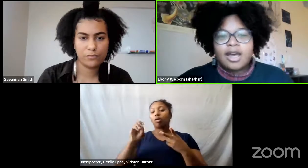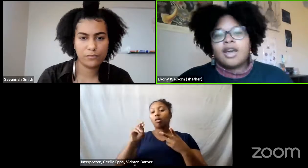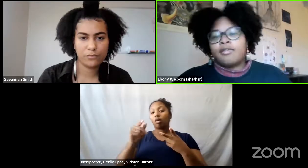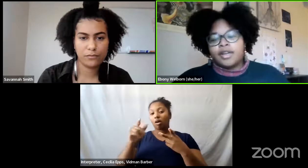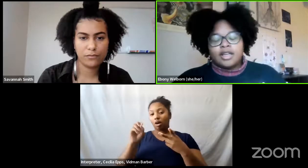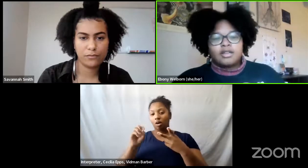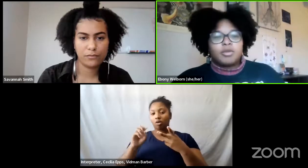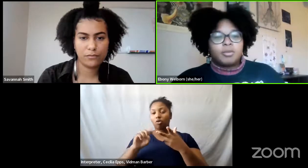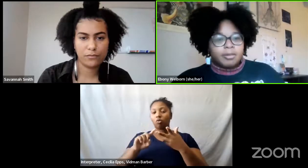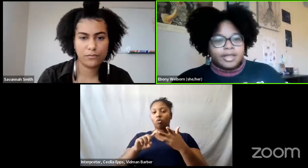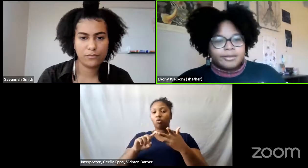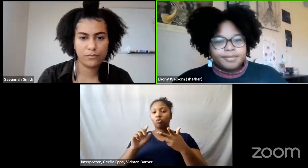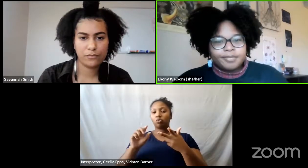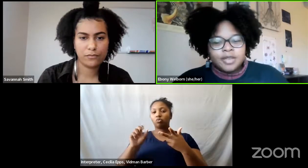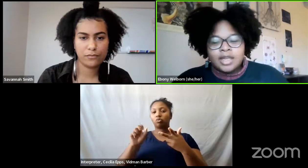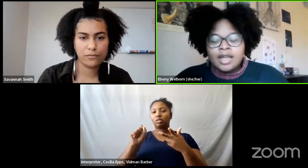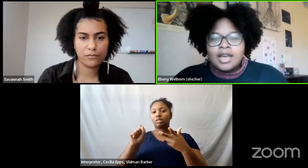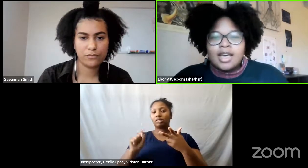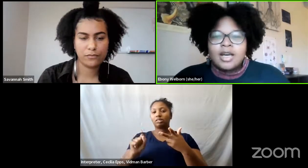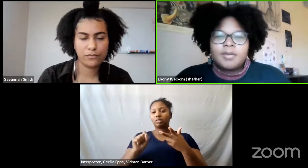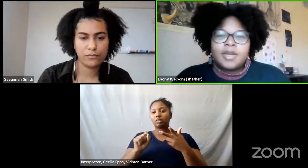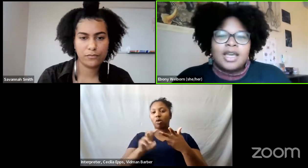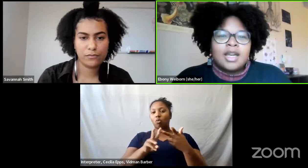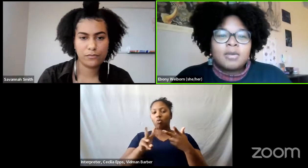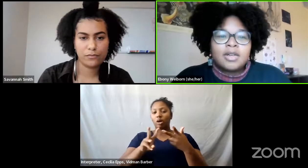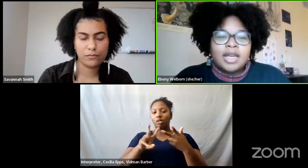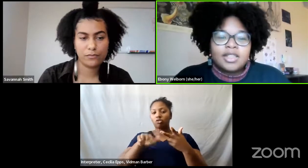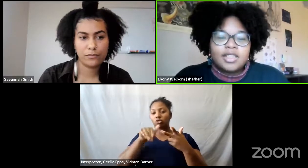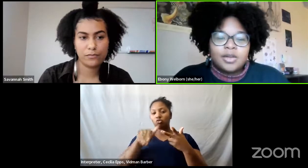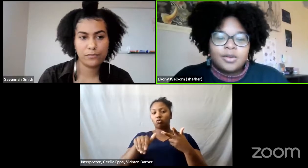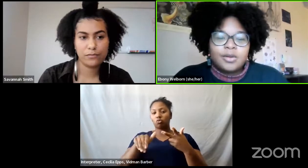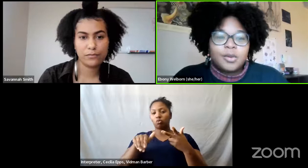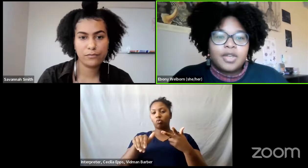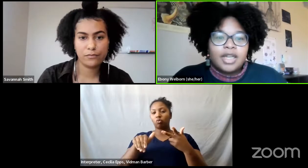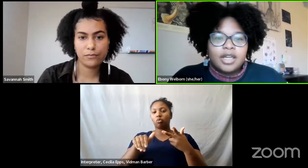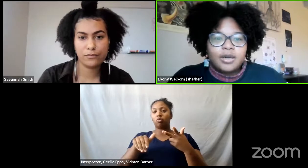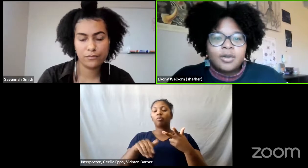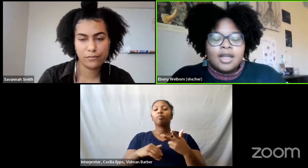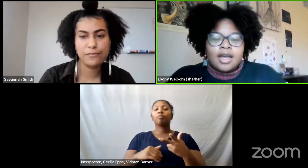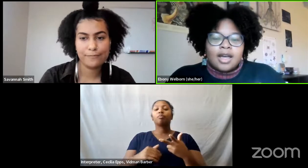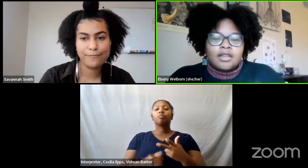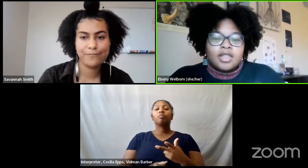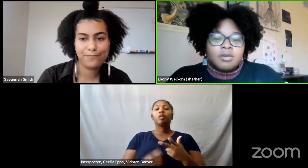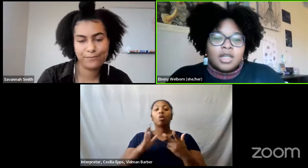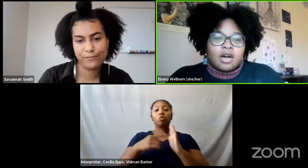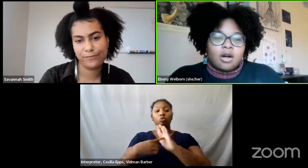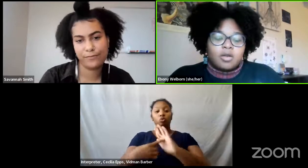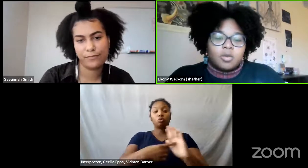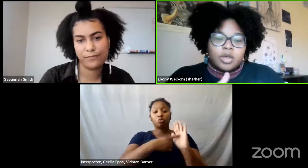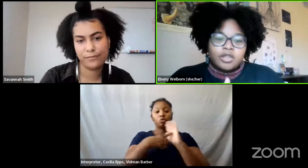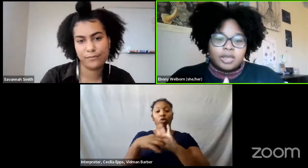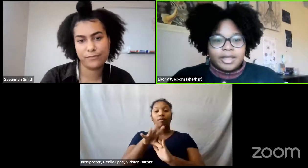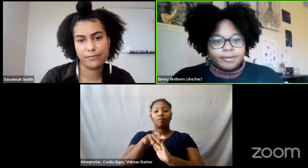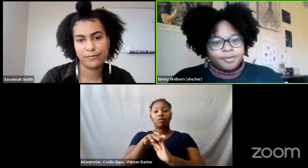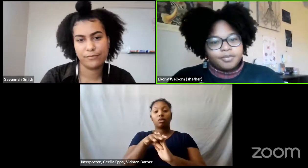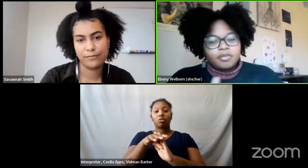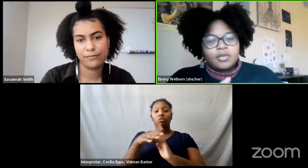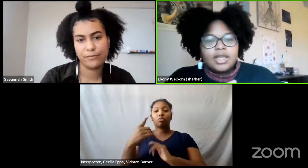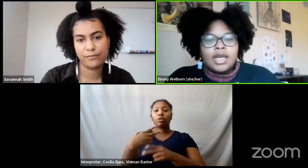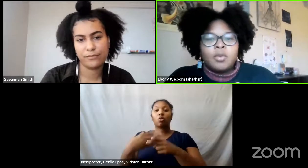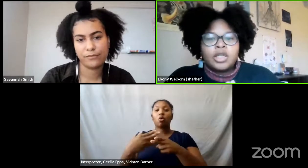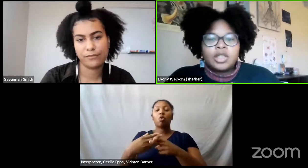Central African Republic. And I'm going to actually show you a video of something called water